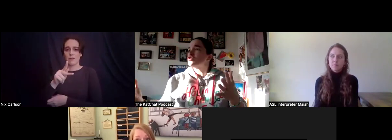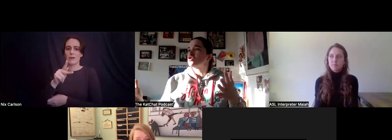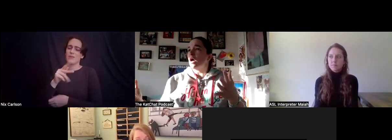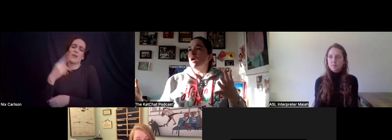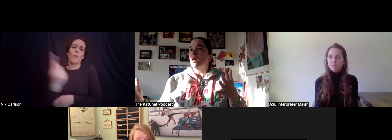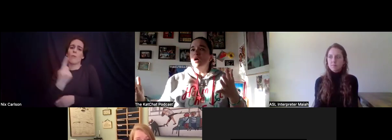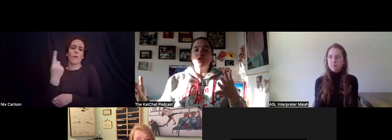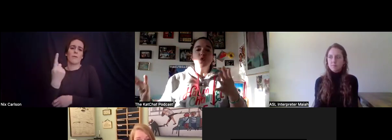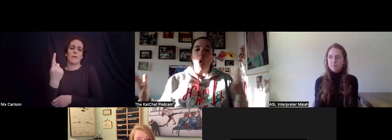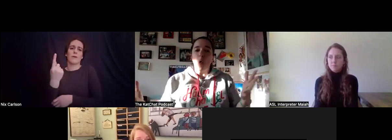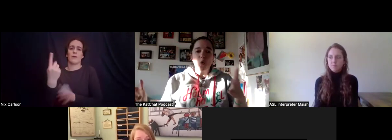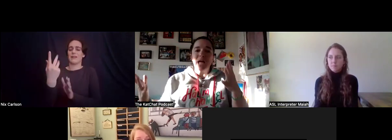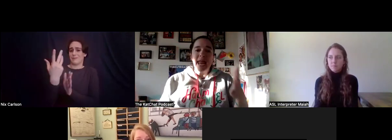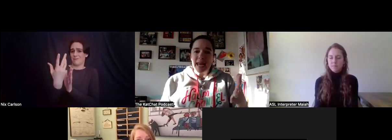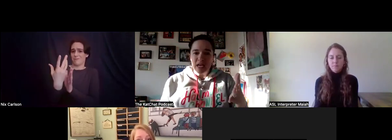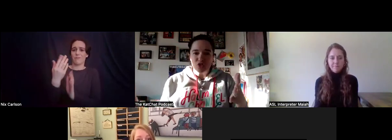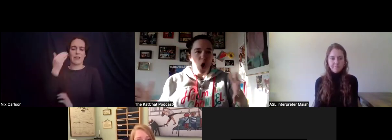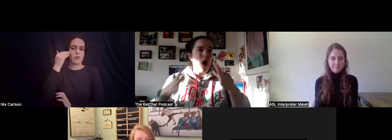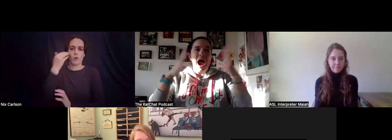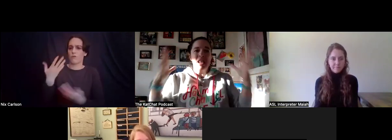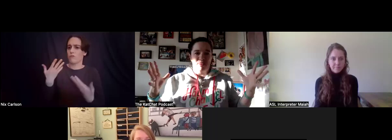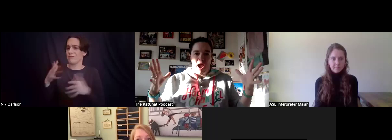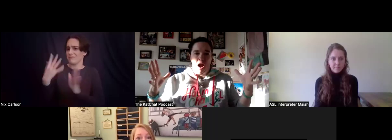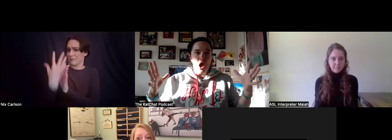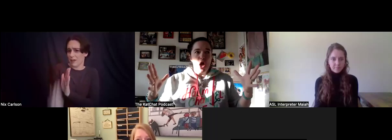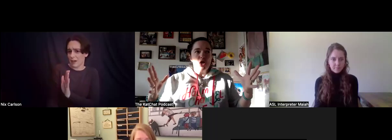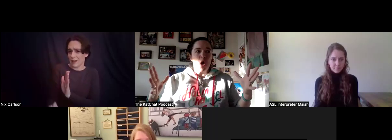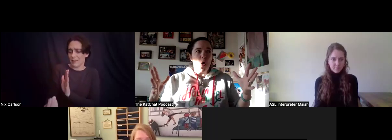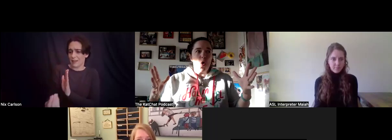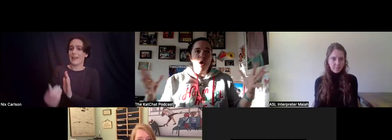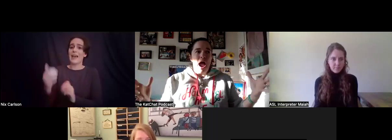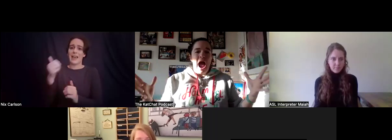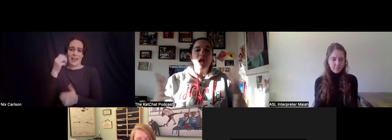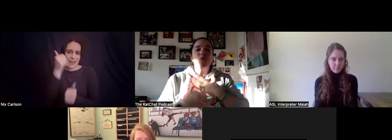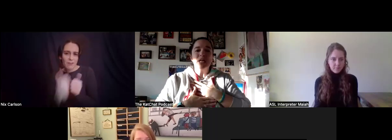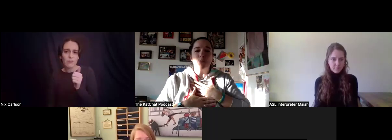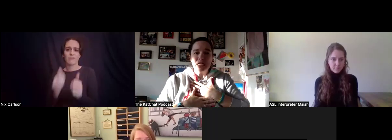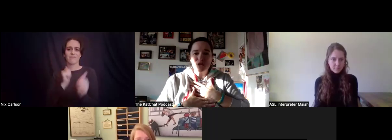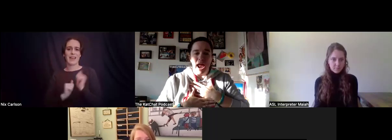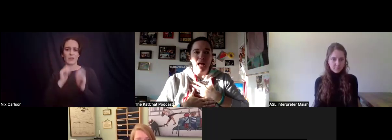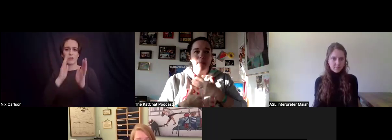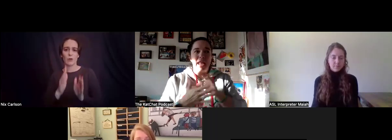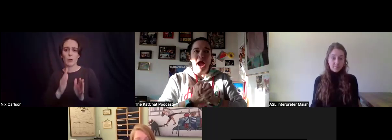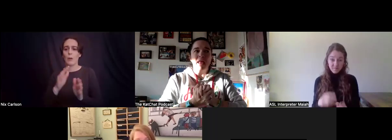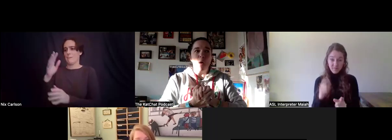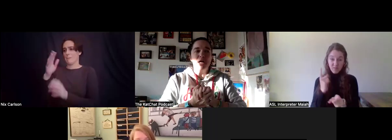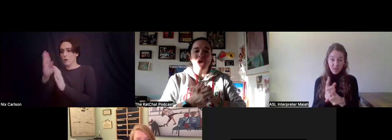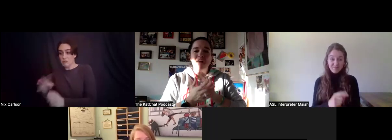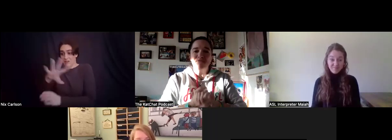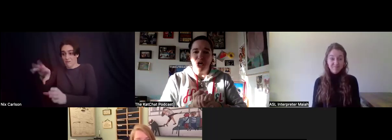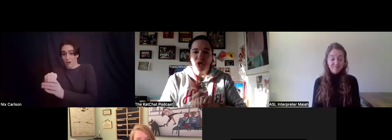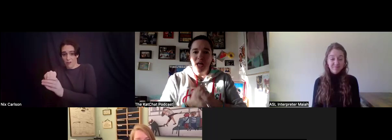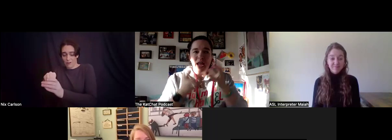someone through old age or anything. So right. I really appreciate him and how